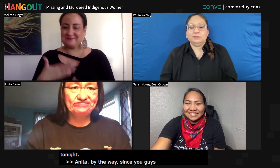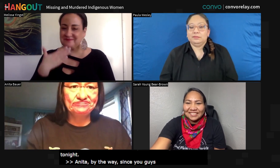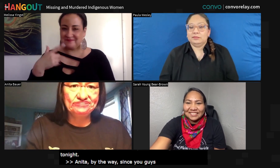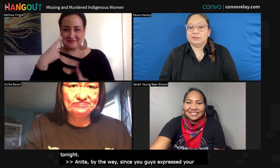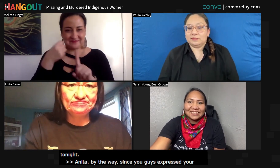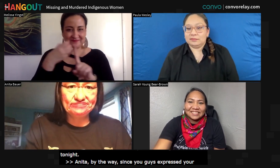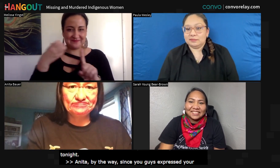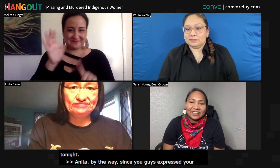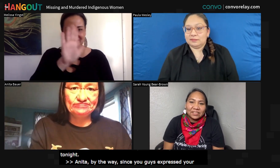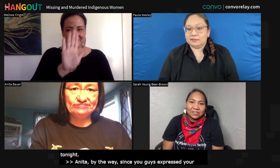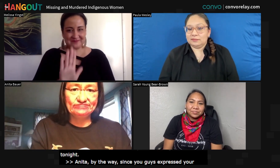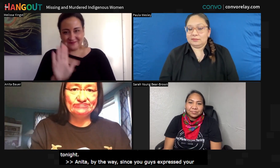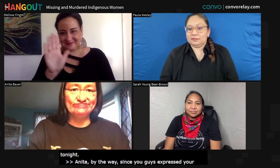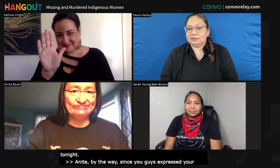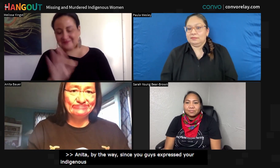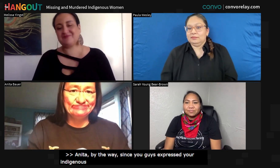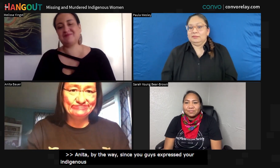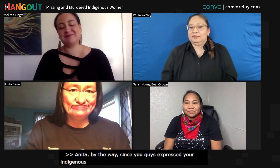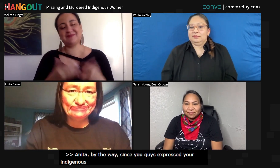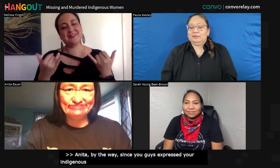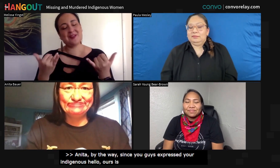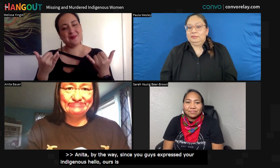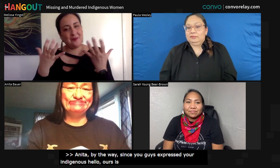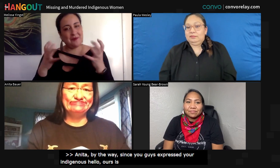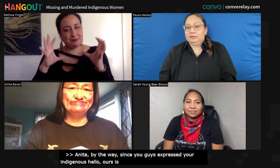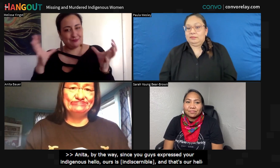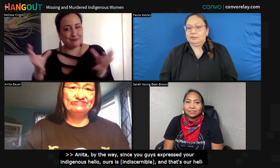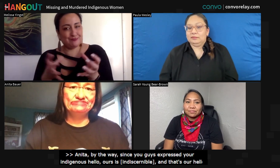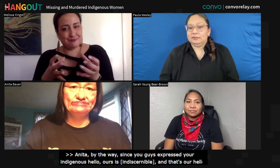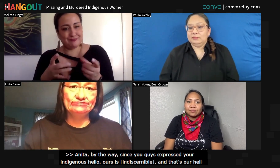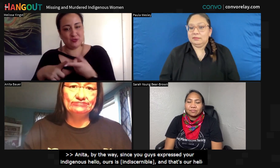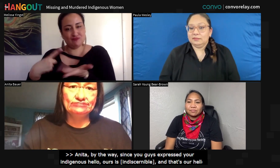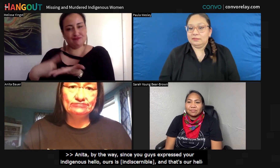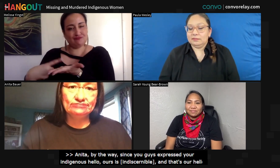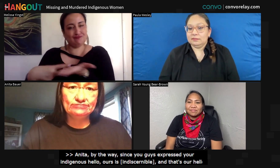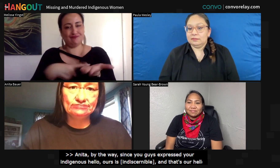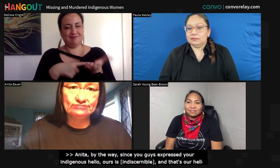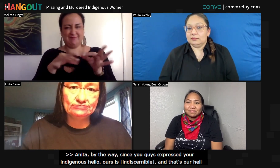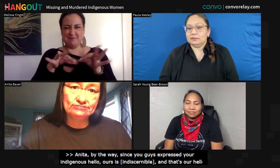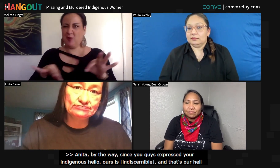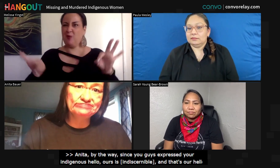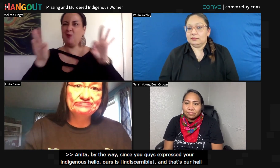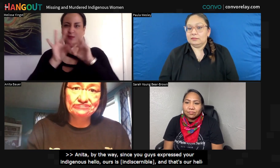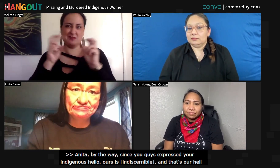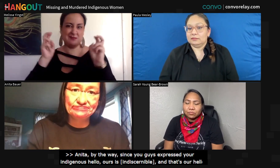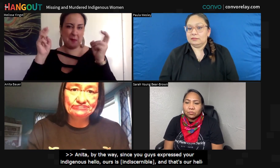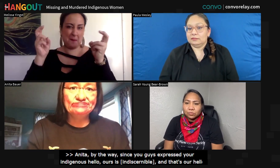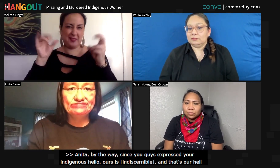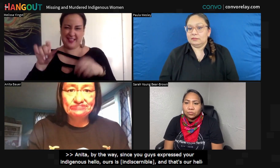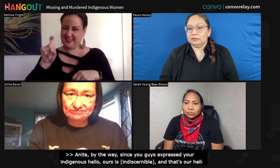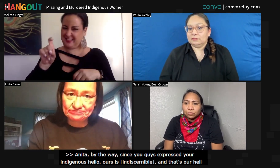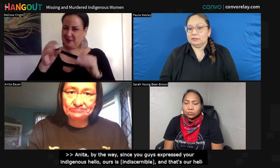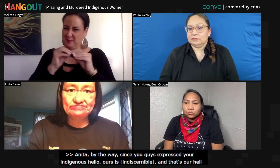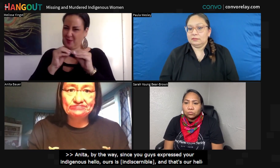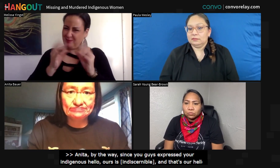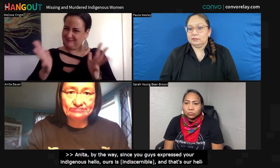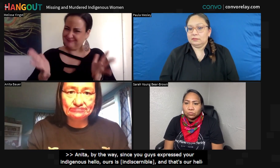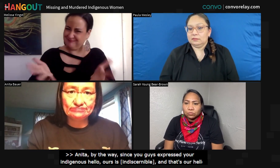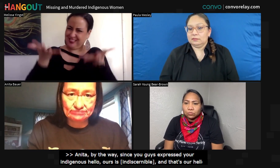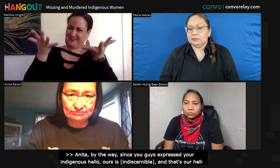hello. Thank you for expanding on your own native language. I think we're going to have a discussion on a